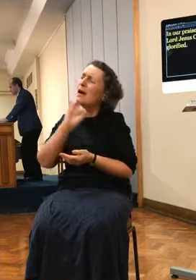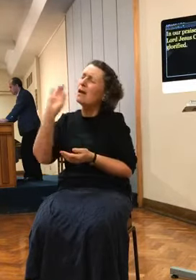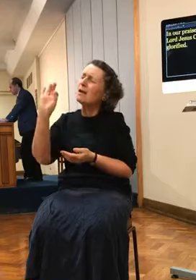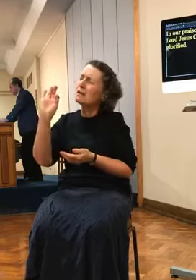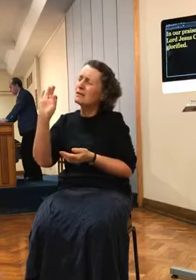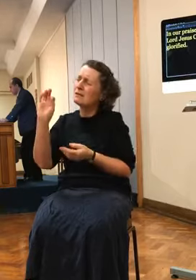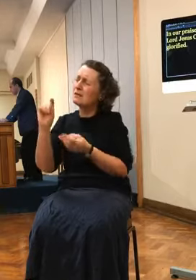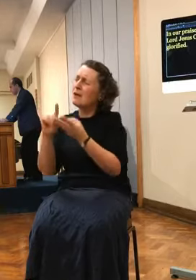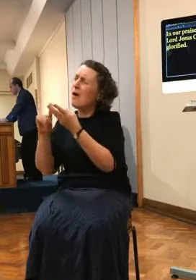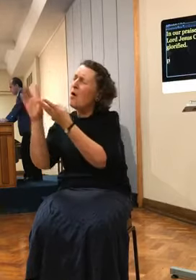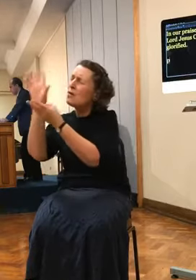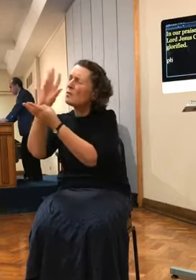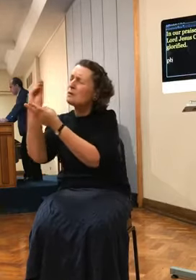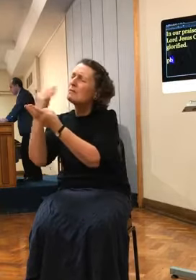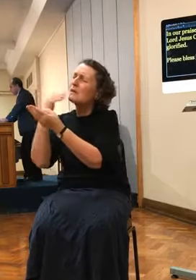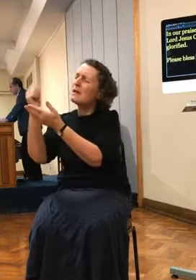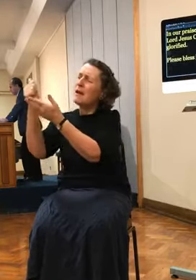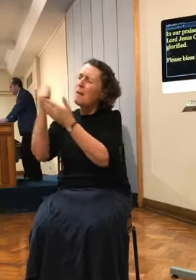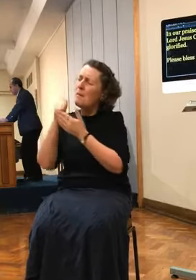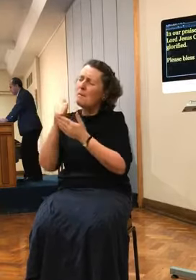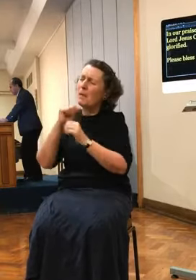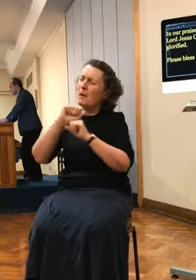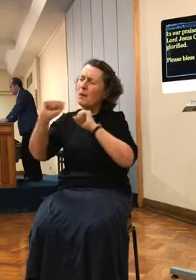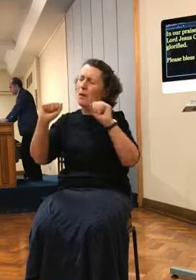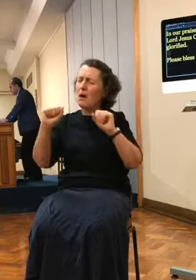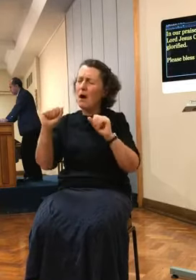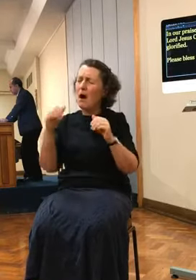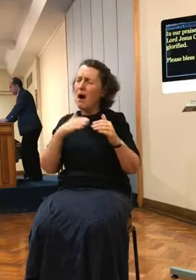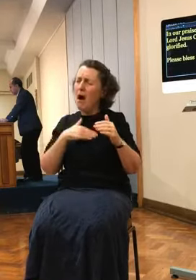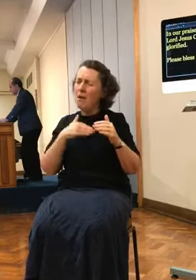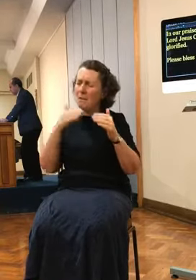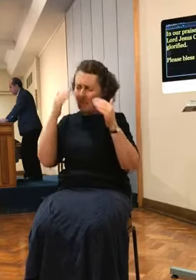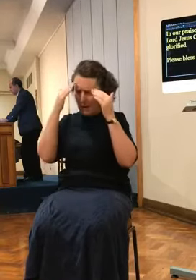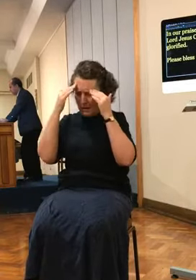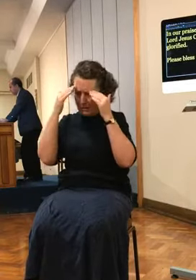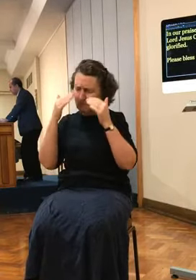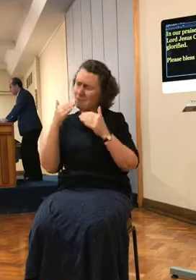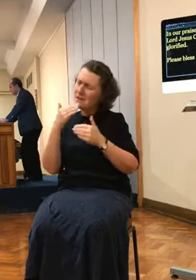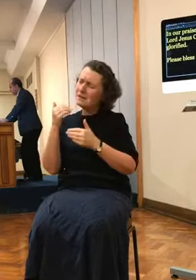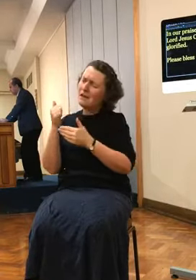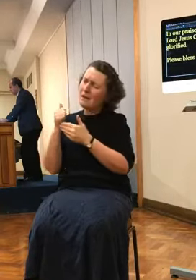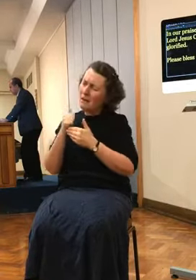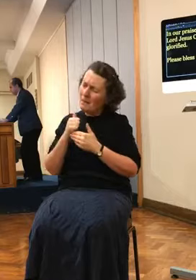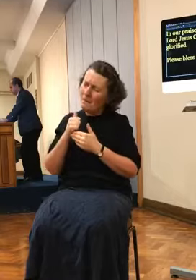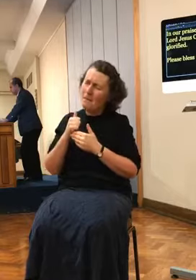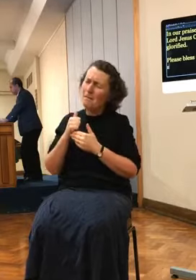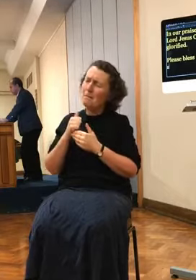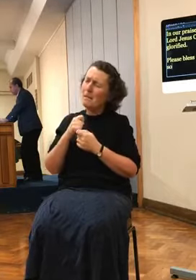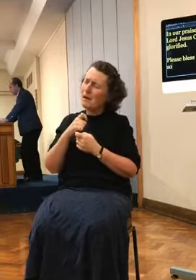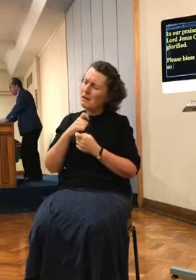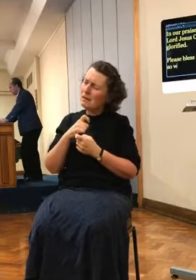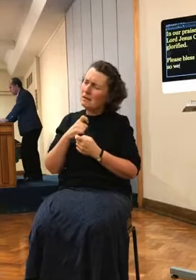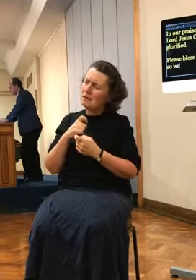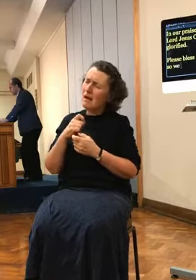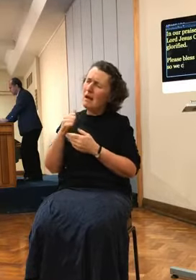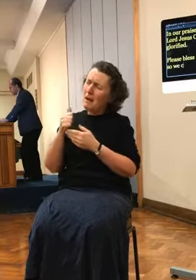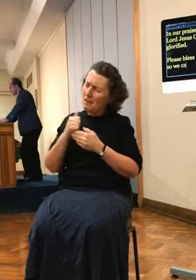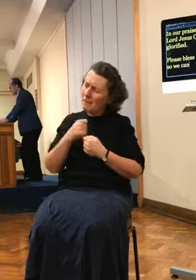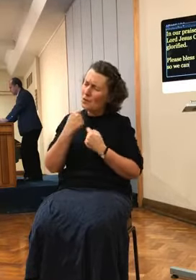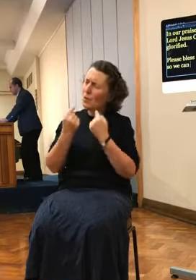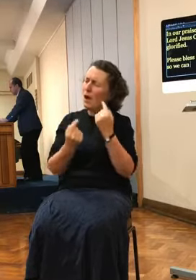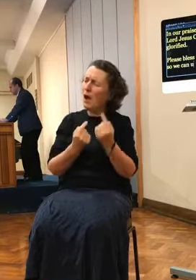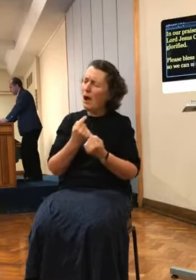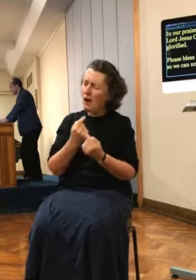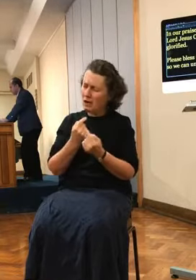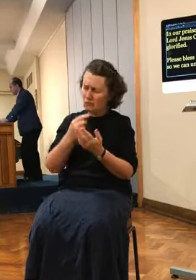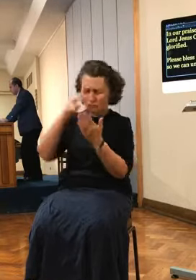to open our eyes so that we can contemplate and behold the wondrous things from thy